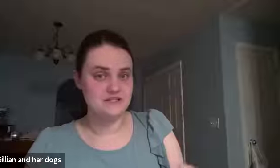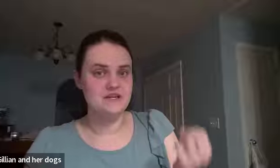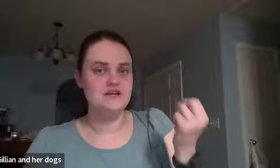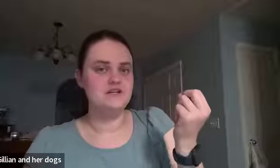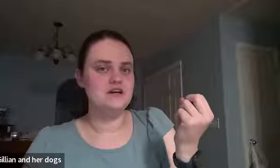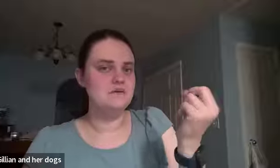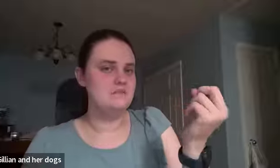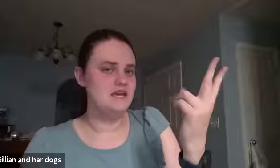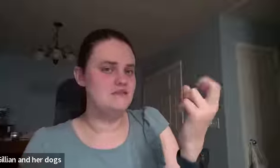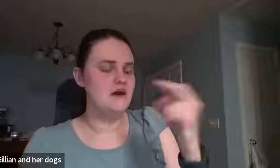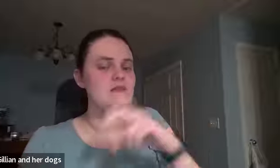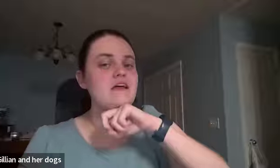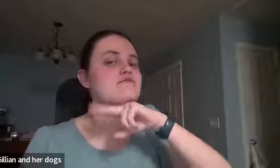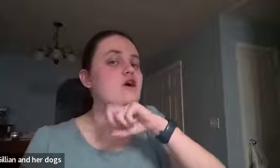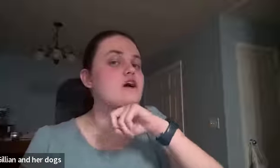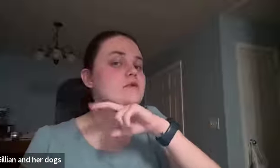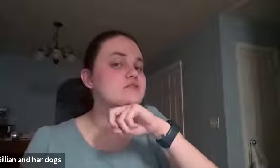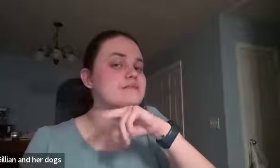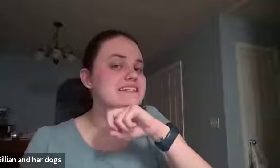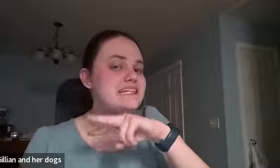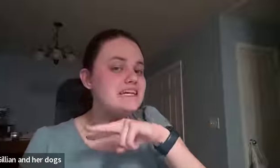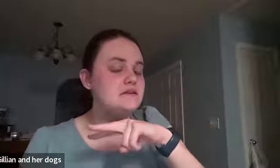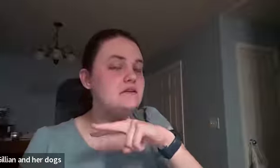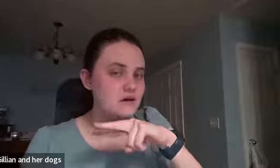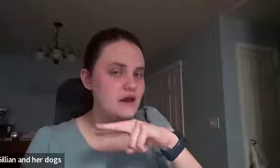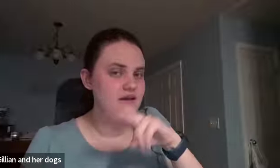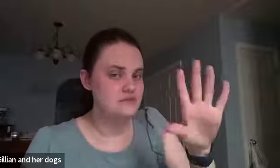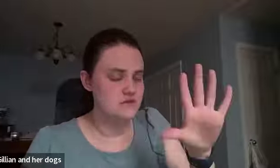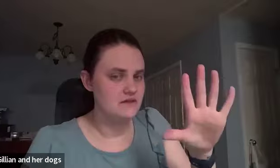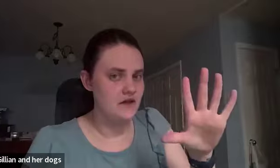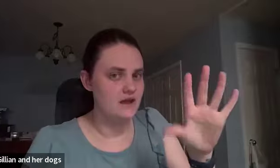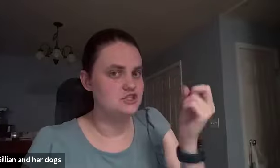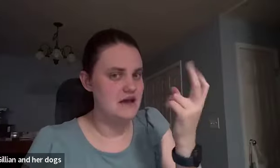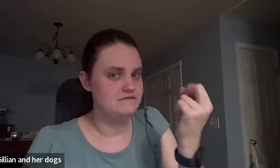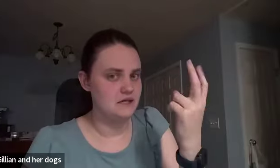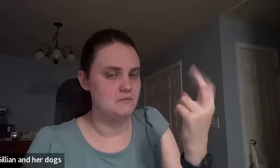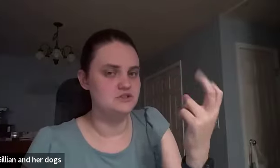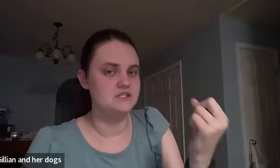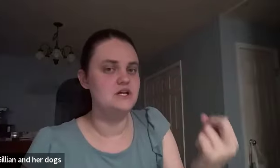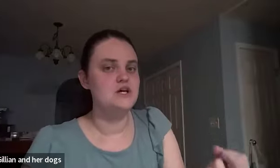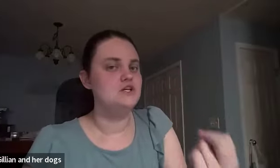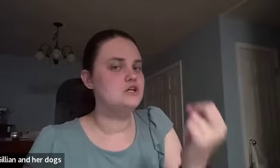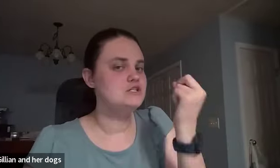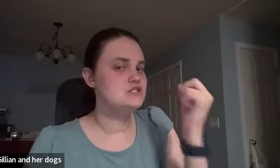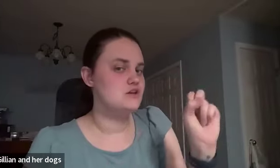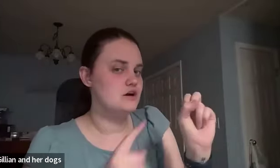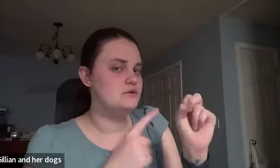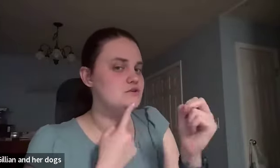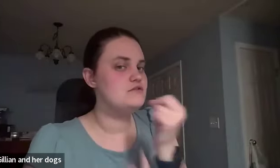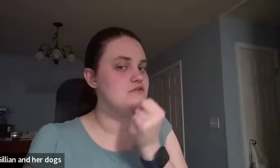goat, you're gonna be making that like that frog motion we did again. Okay, so think like that, just that flicking motion. You're gonna start with your